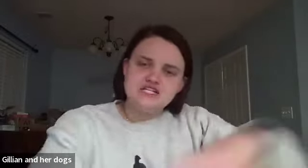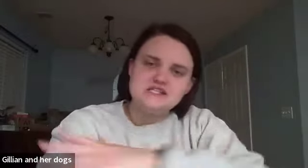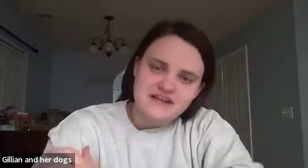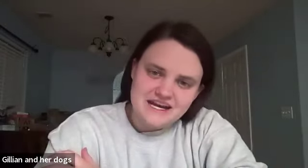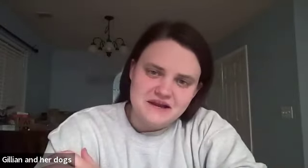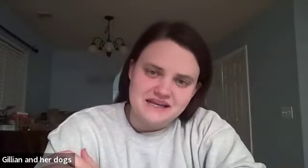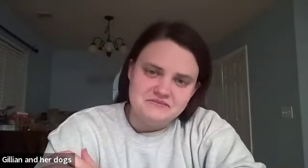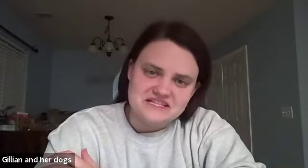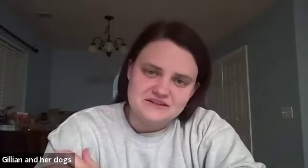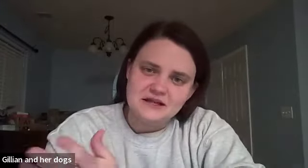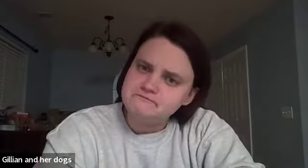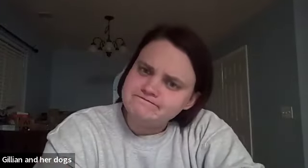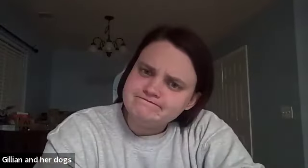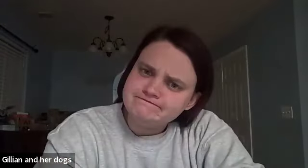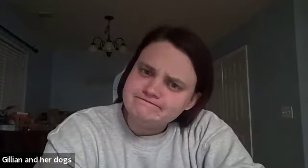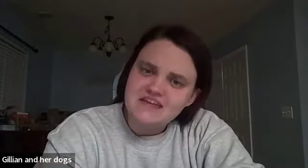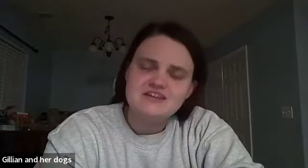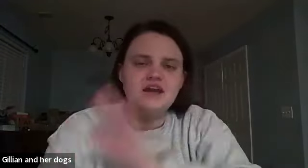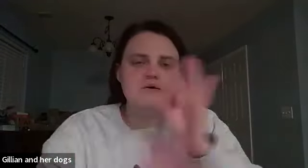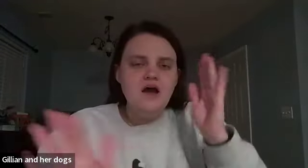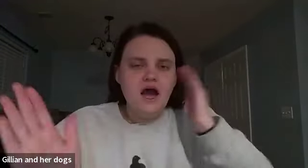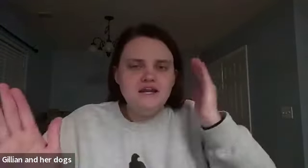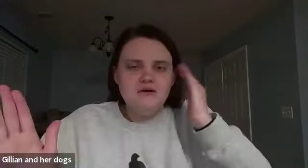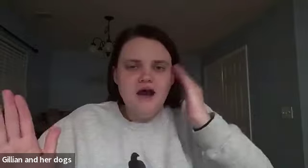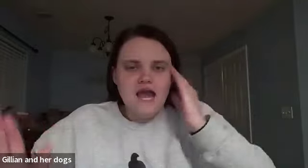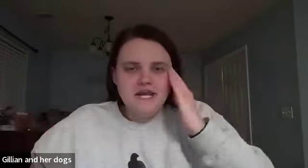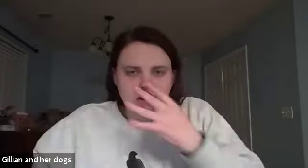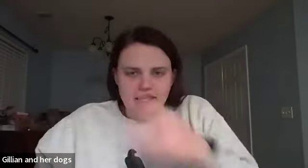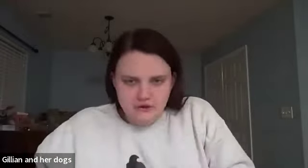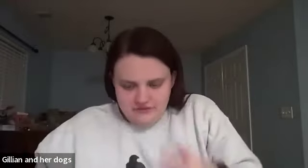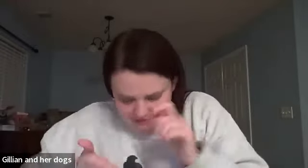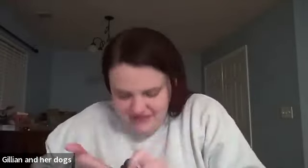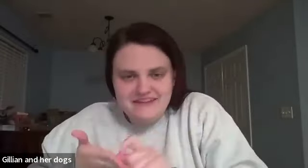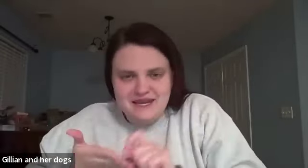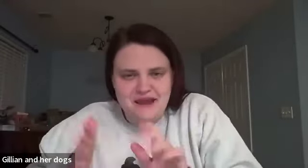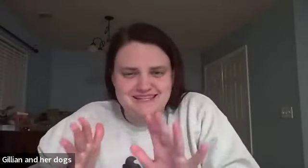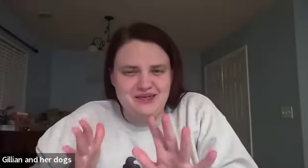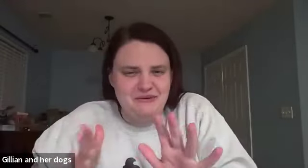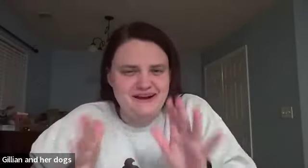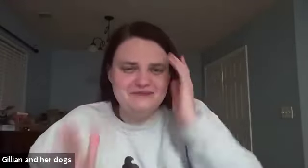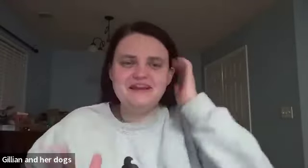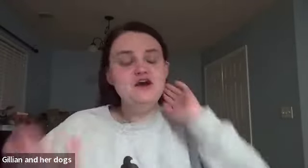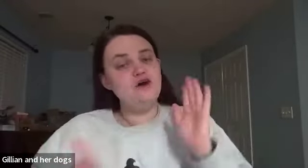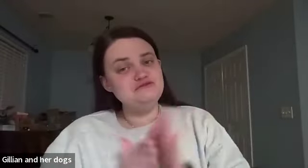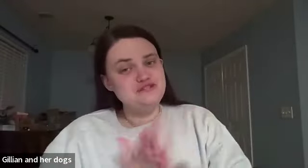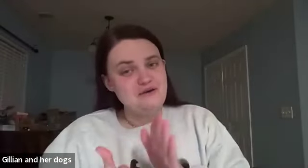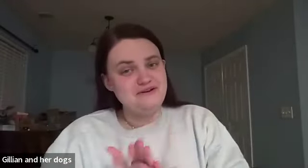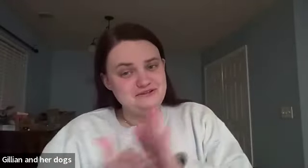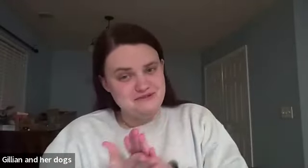just look at them, I give them this look like, and then they go, I know, ignore them, and then they get back to the work, and I'm like, oh, so you do know